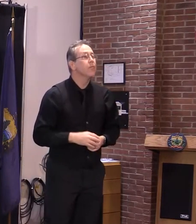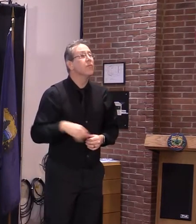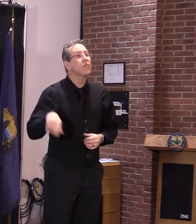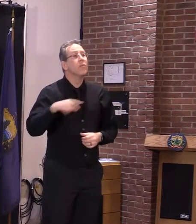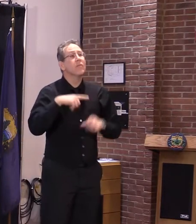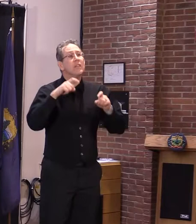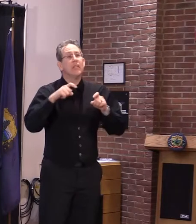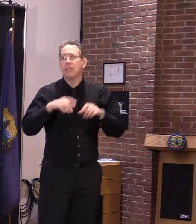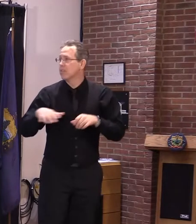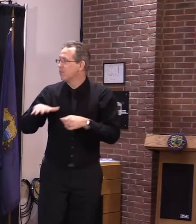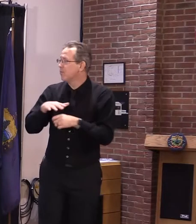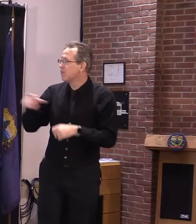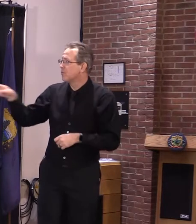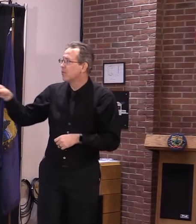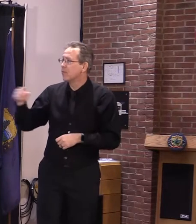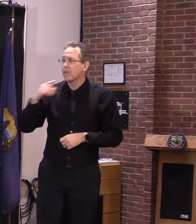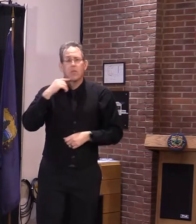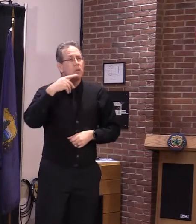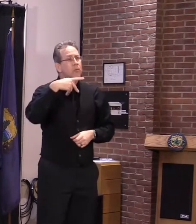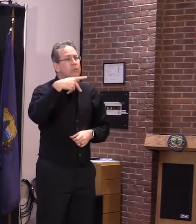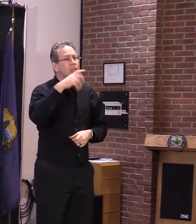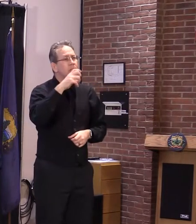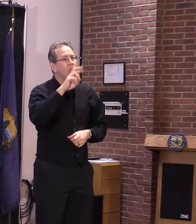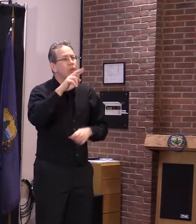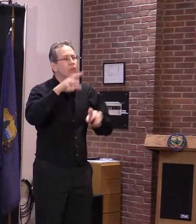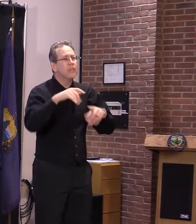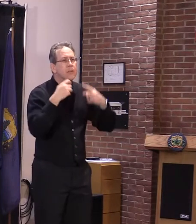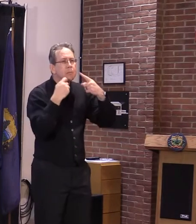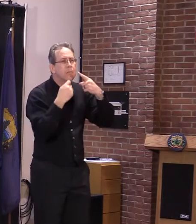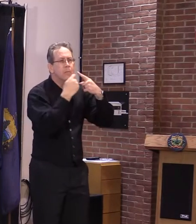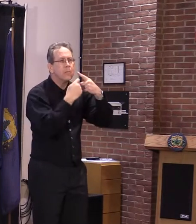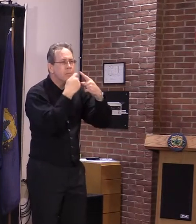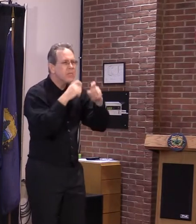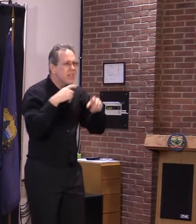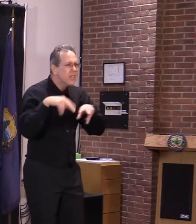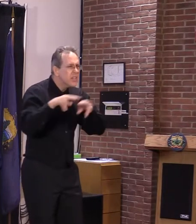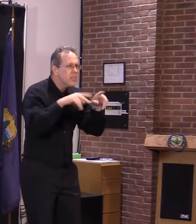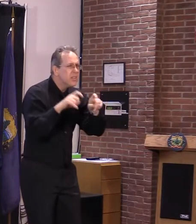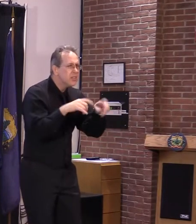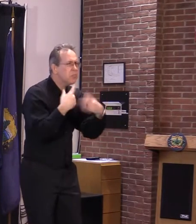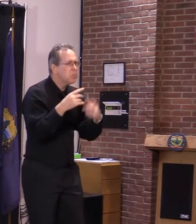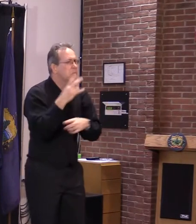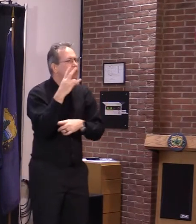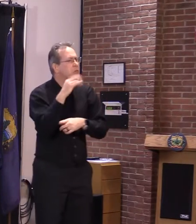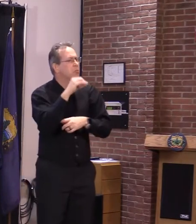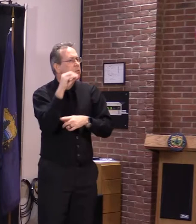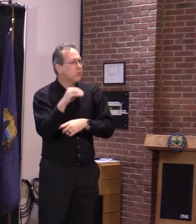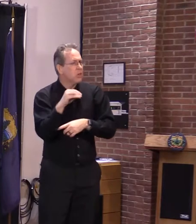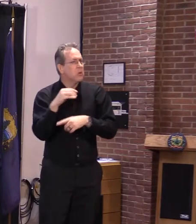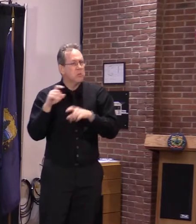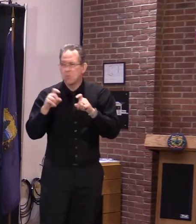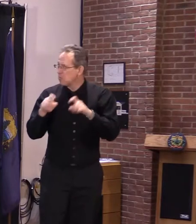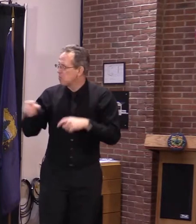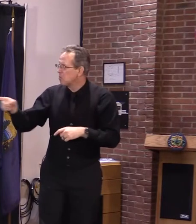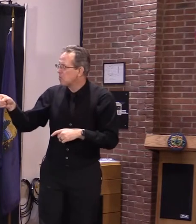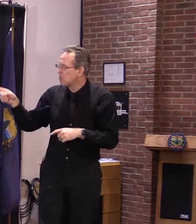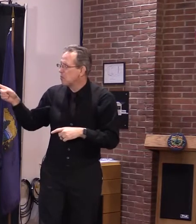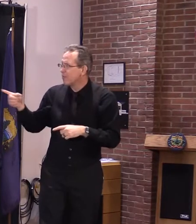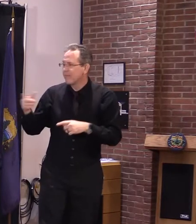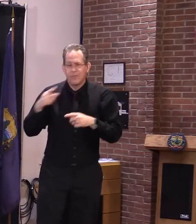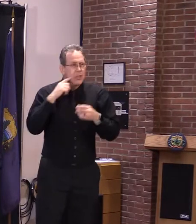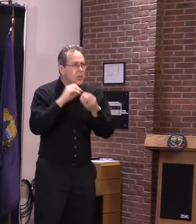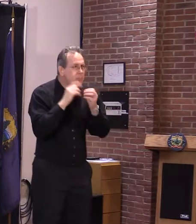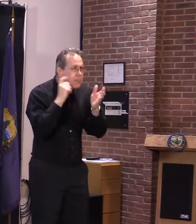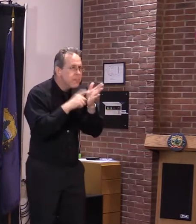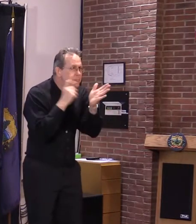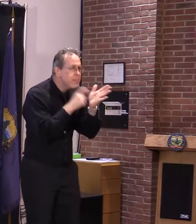week or so, down about 17%. But again, our cases are down more significantly than that, down about 27%.